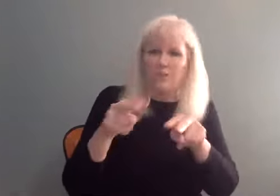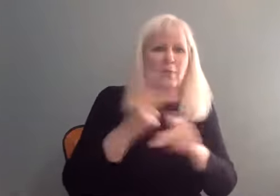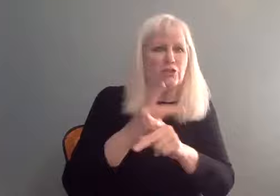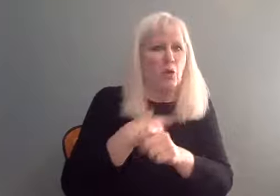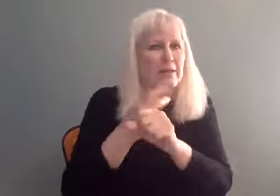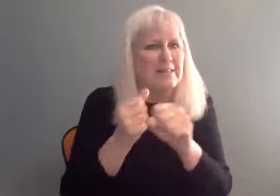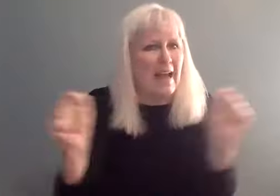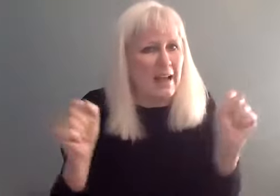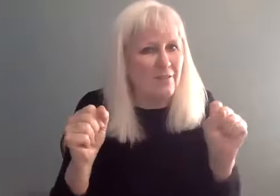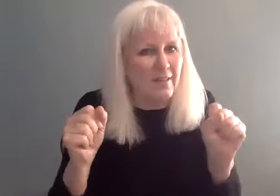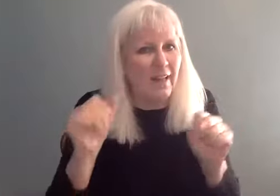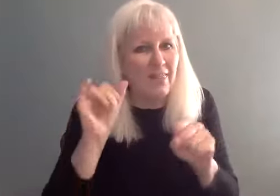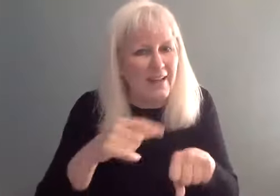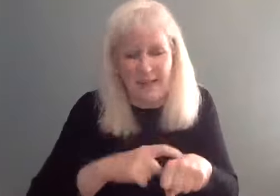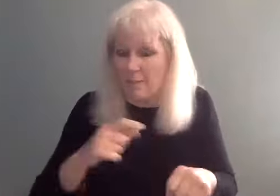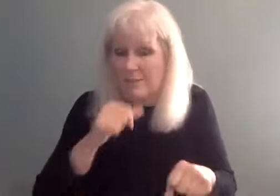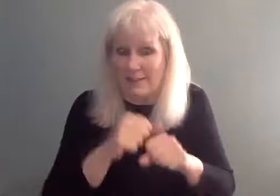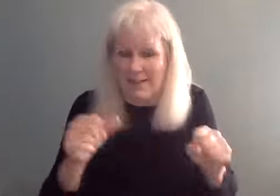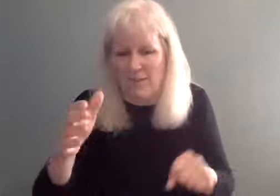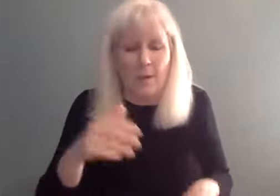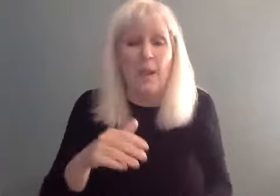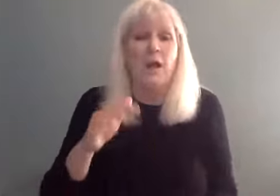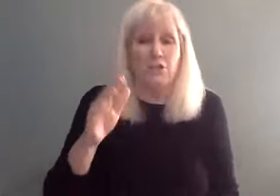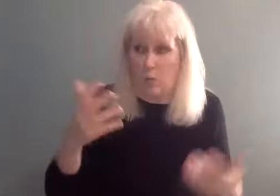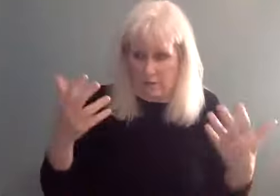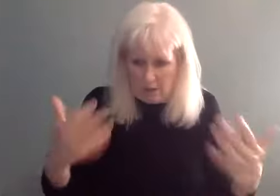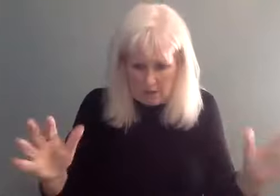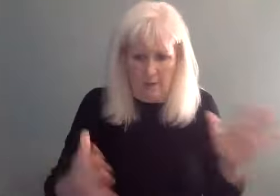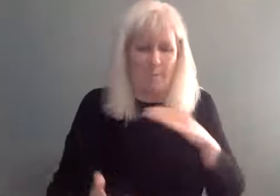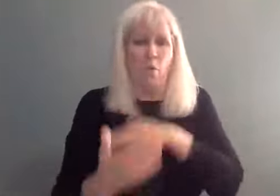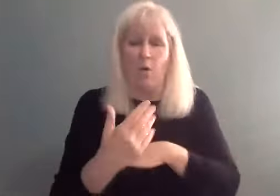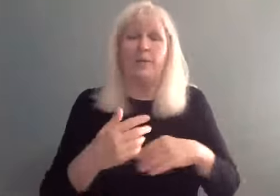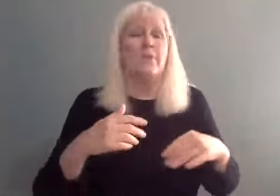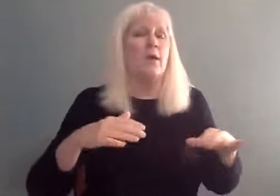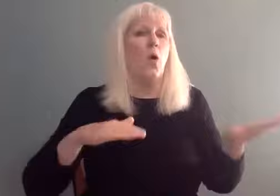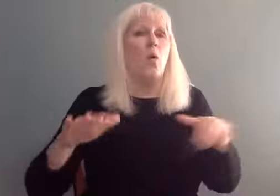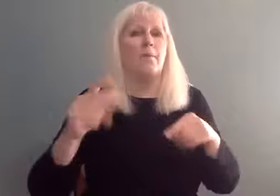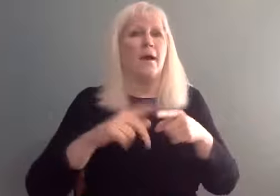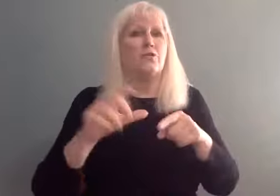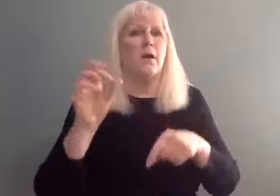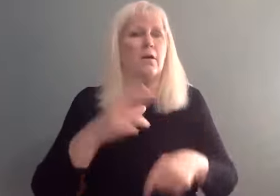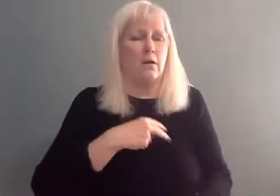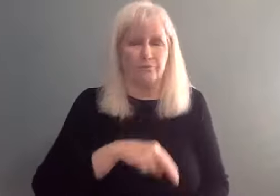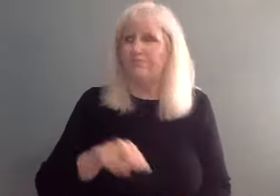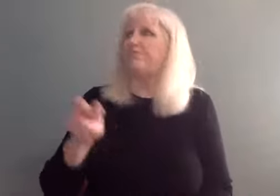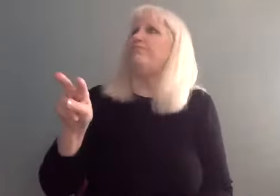started walking back to my car, I looked up in the sky, and for a girl that's hardened,